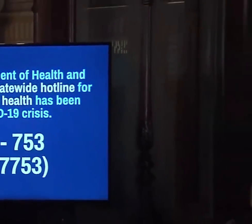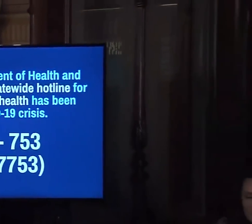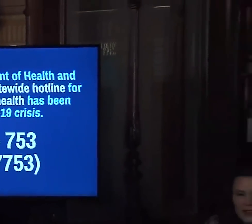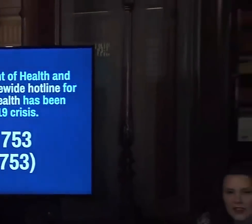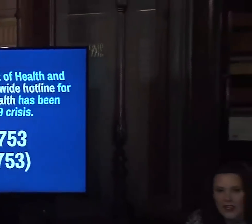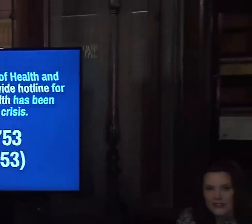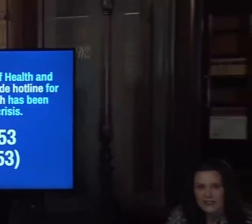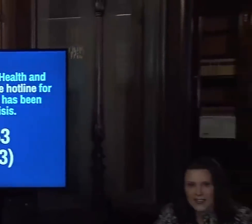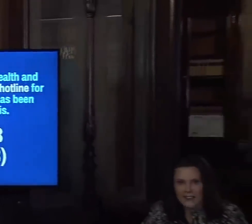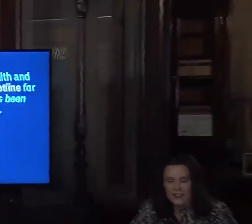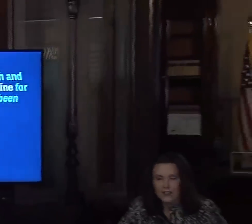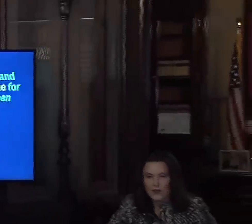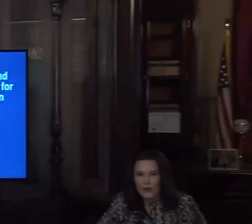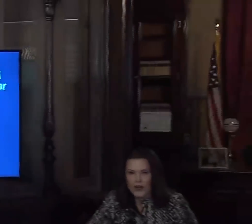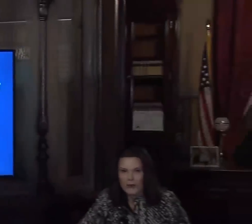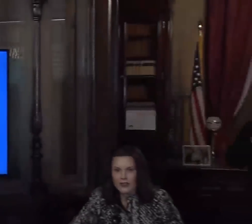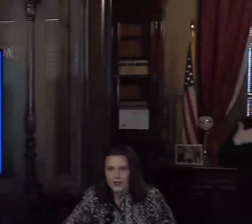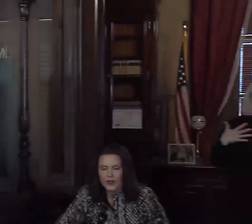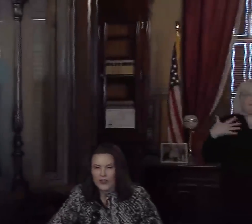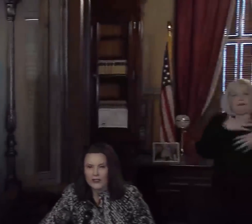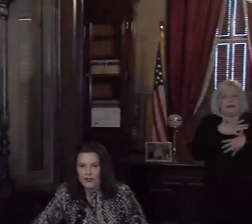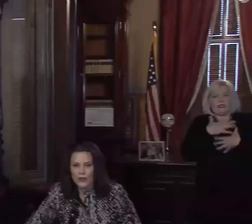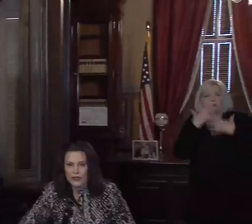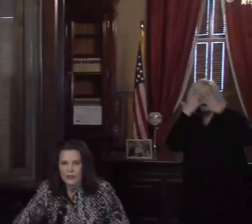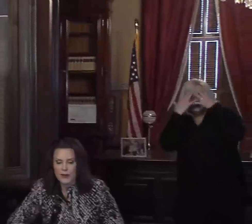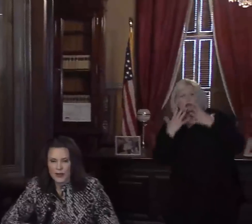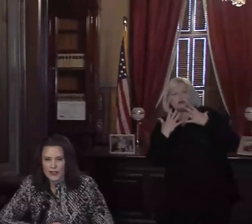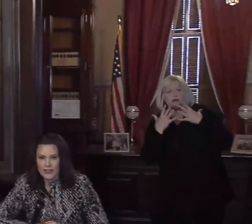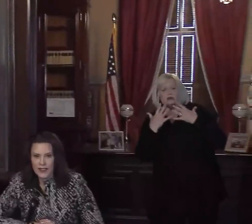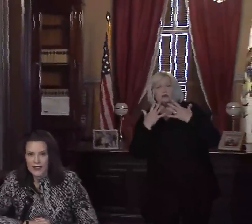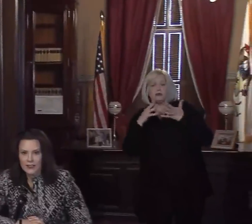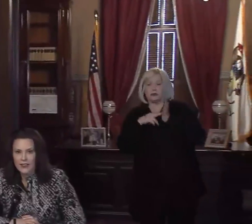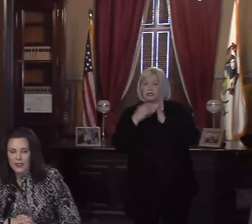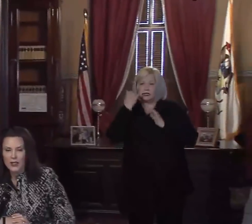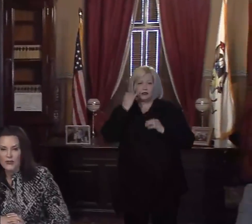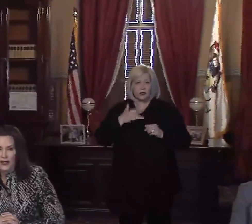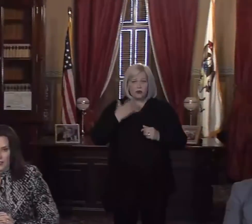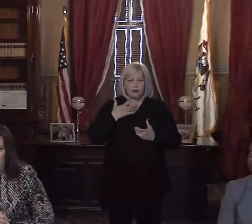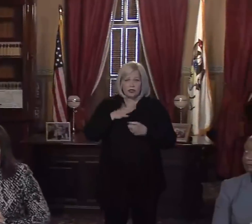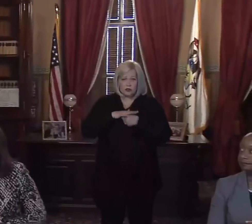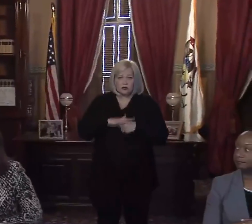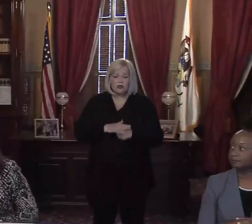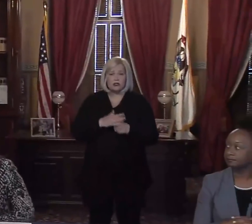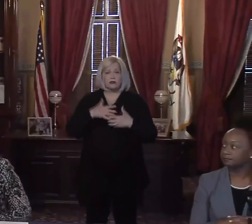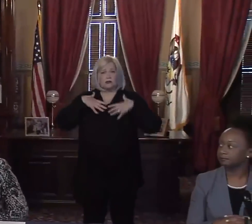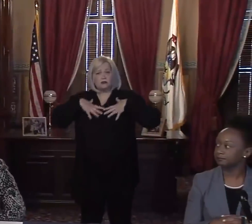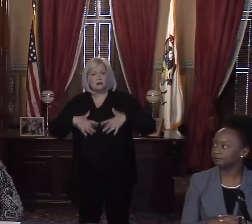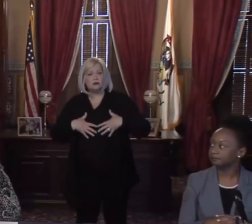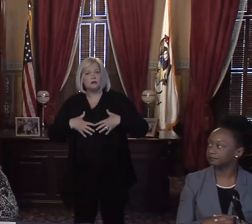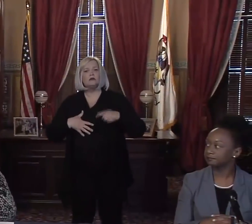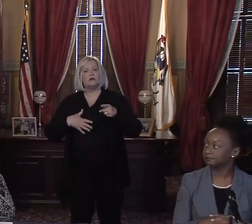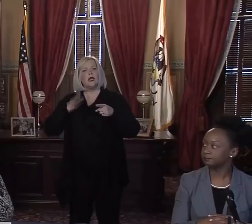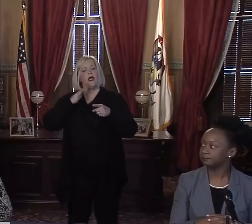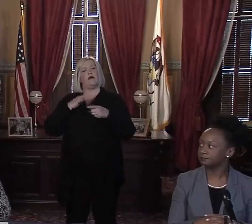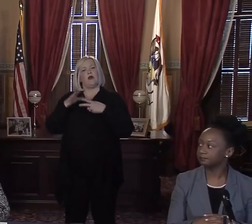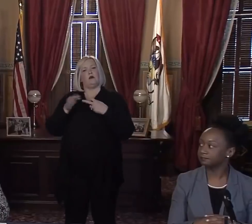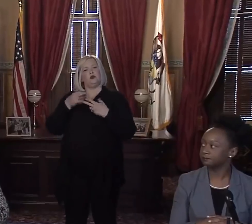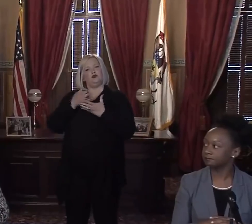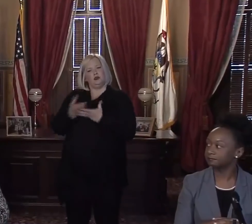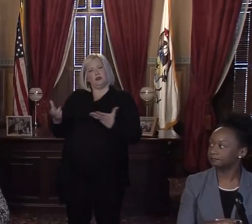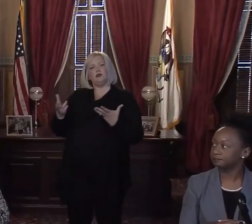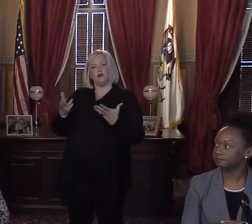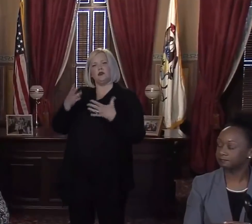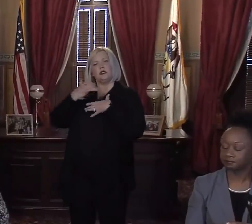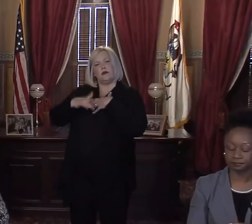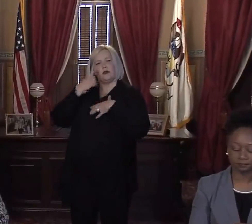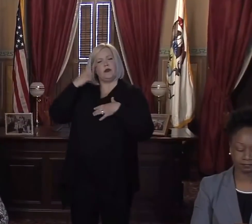fear and sadness, and we want to make sure that if you are experiencing that, you've got some resources. And there will be more steps on